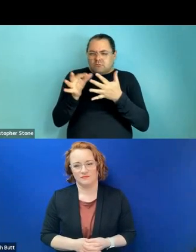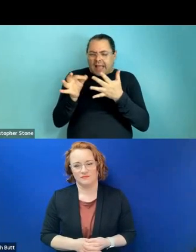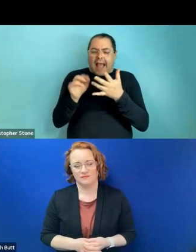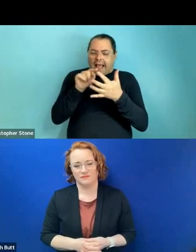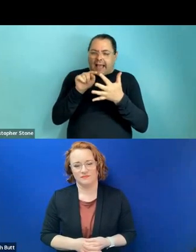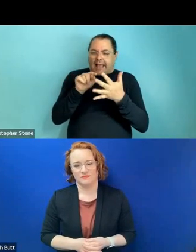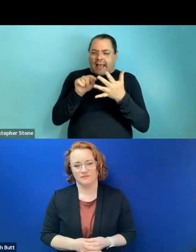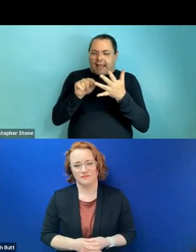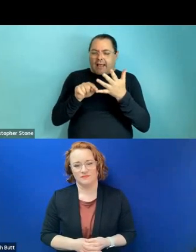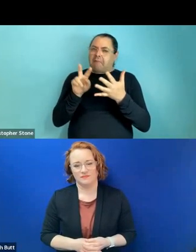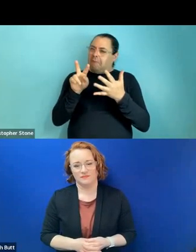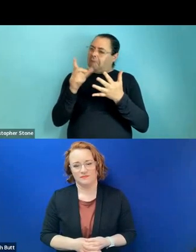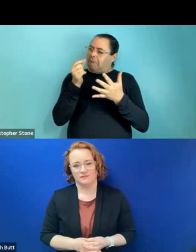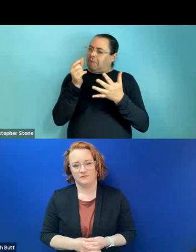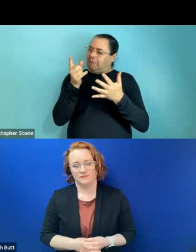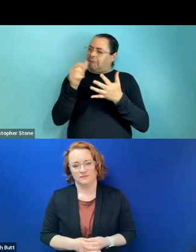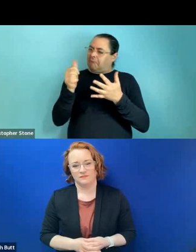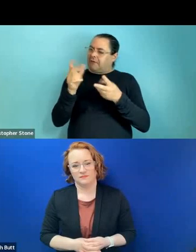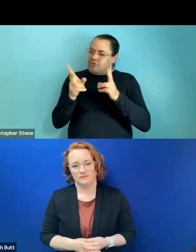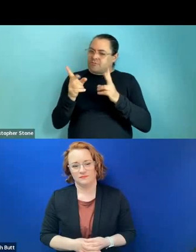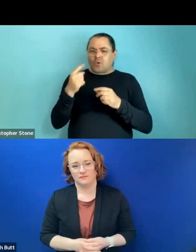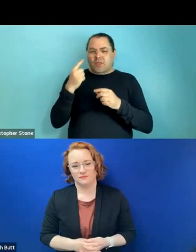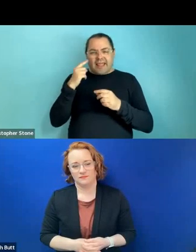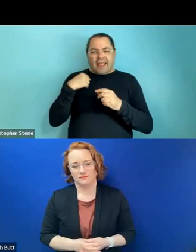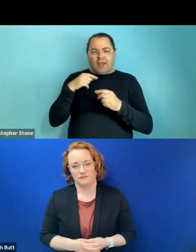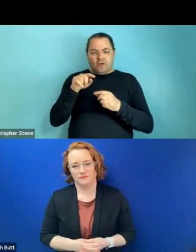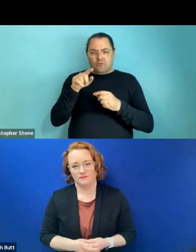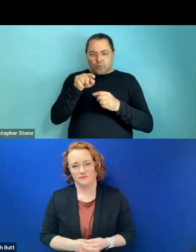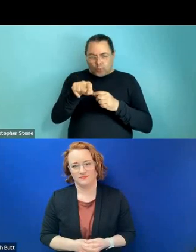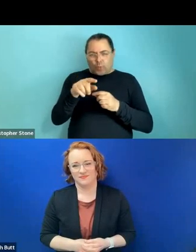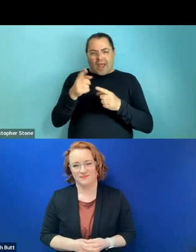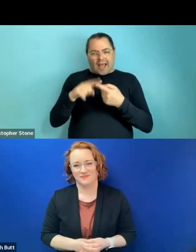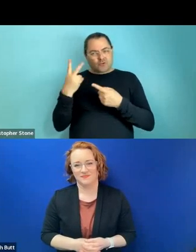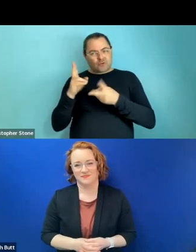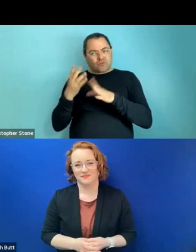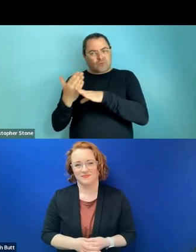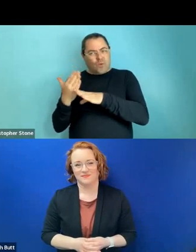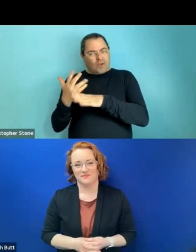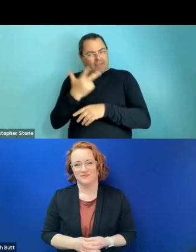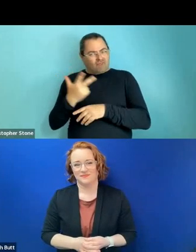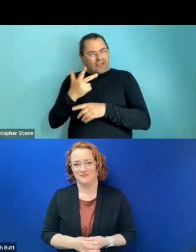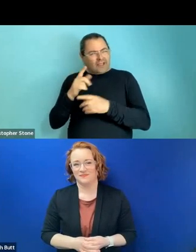might have if they're going to be really good at this? So what would you, Christopher and Sarah, all have in common, for instance?